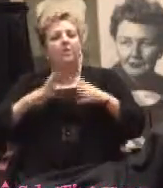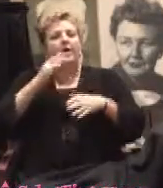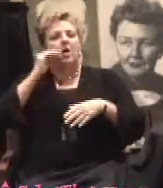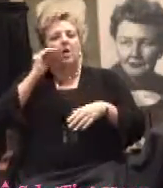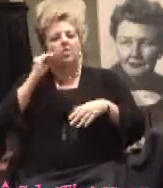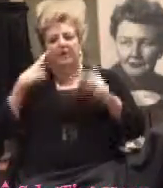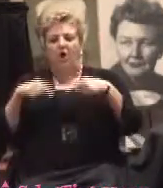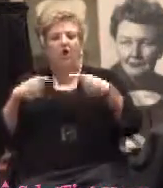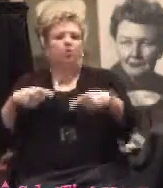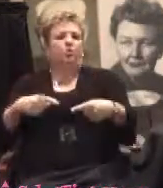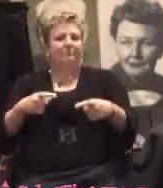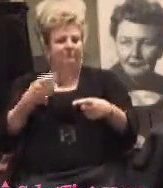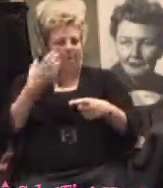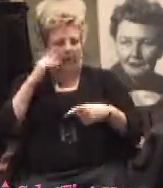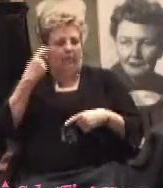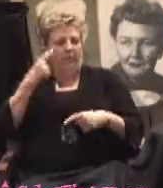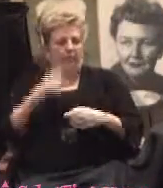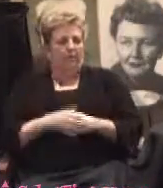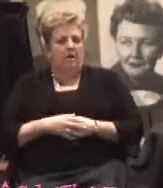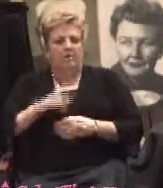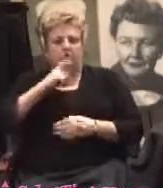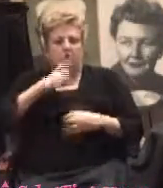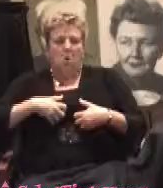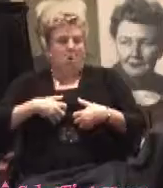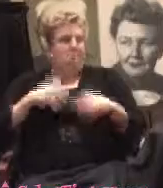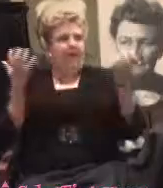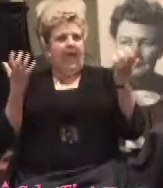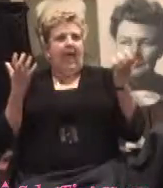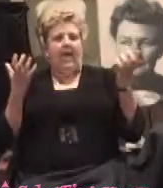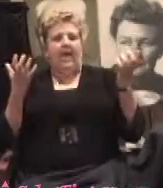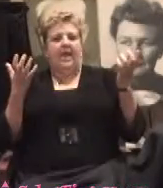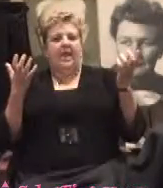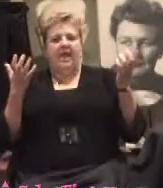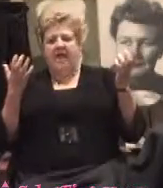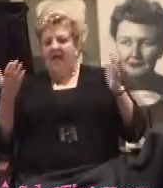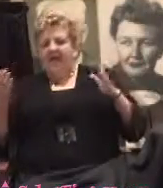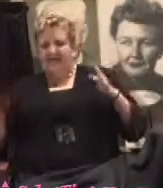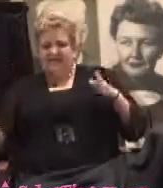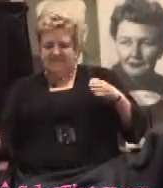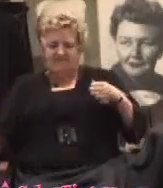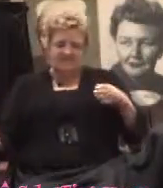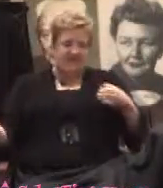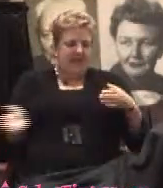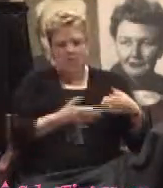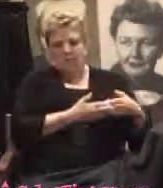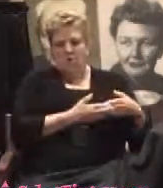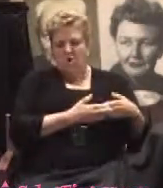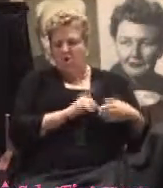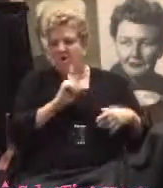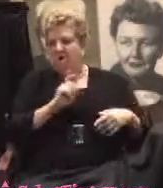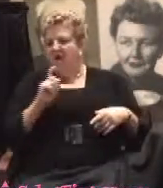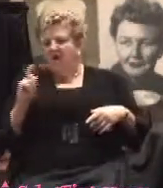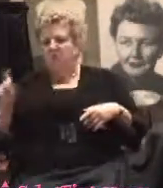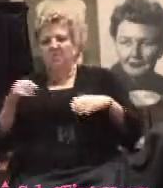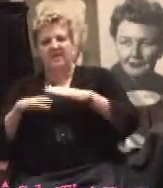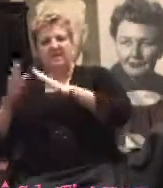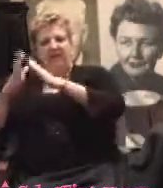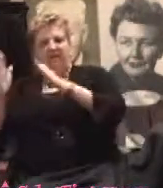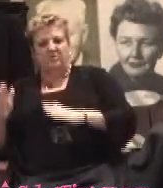about. But I was so mad at him, whatever it was, that I slammed his door. I went into my house, and I waited for him to get home. I wanted to finish my